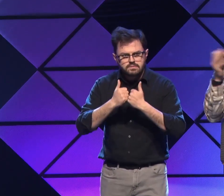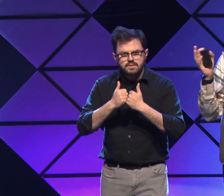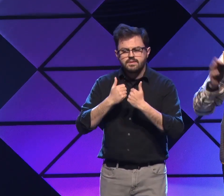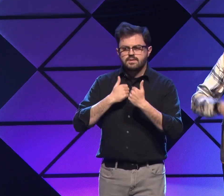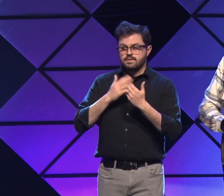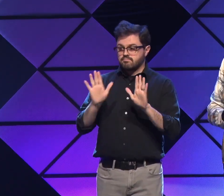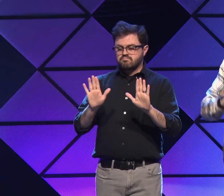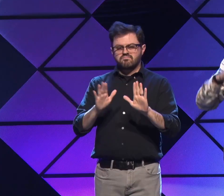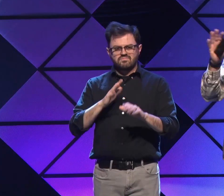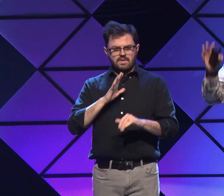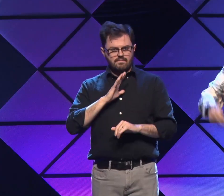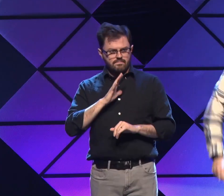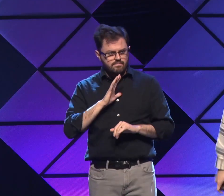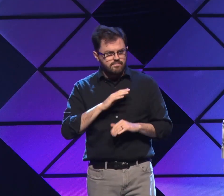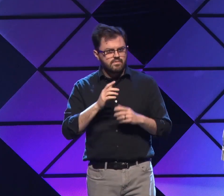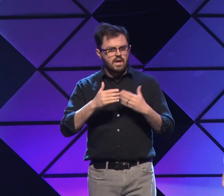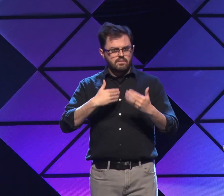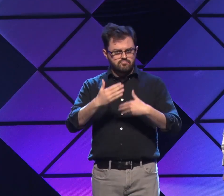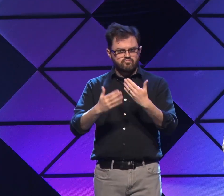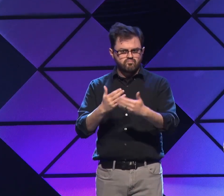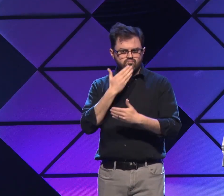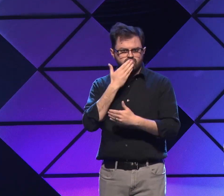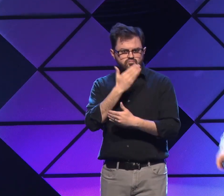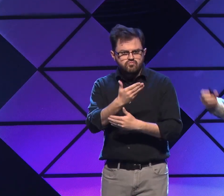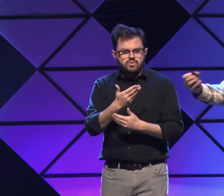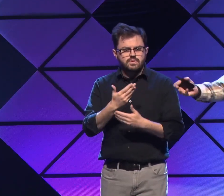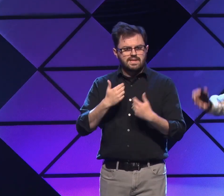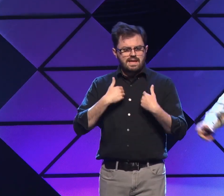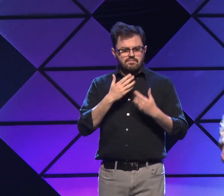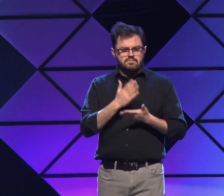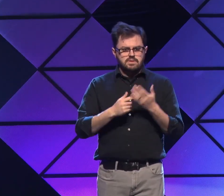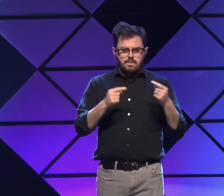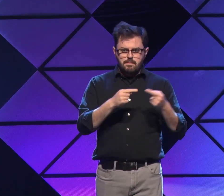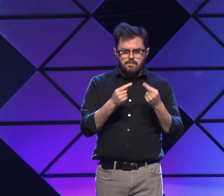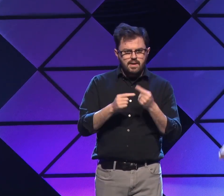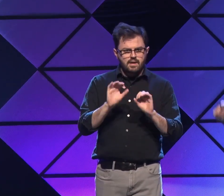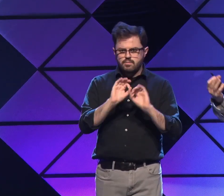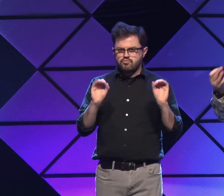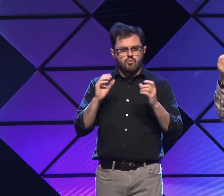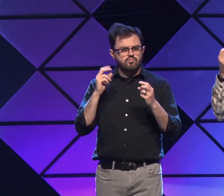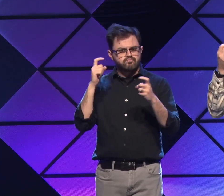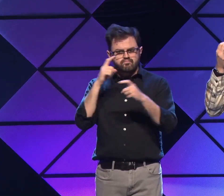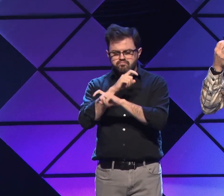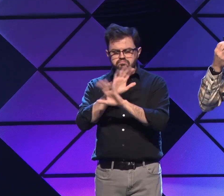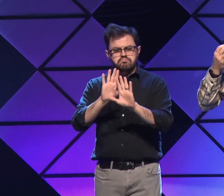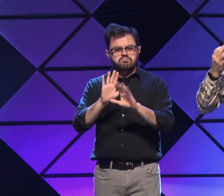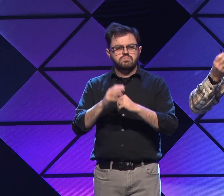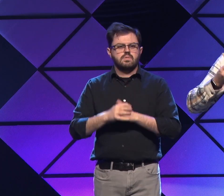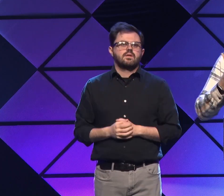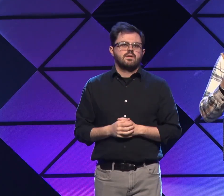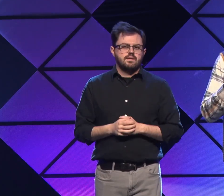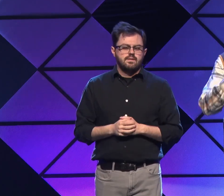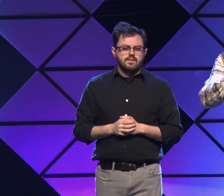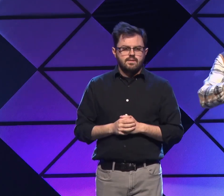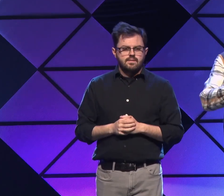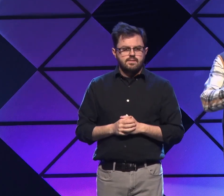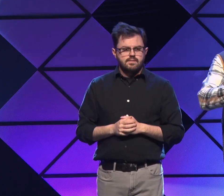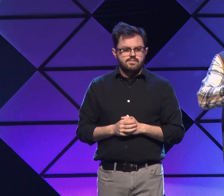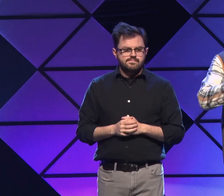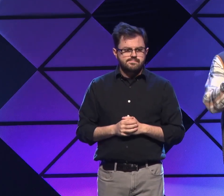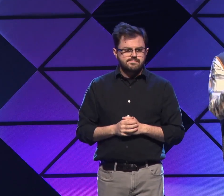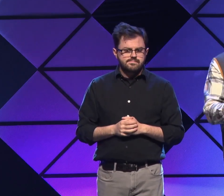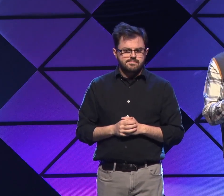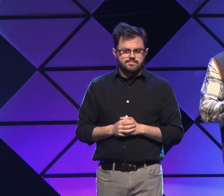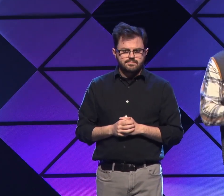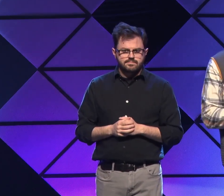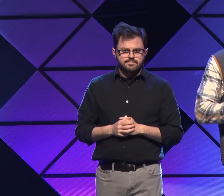just recovery and pain and all that stuff. But thank you very much for those of you. I was saying it's interesting how,